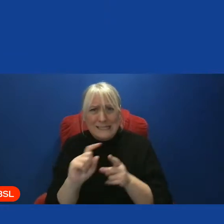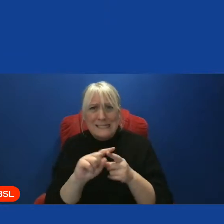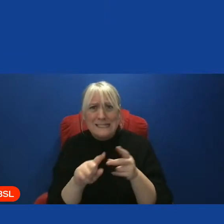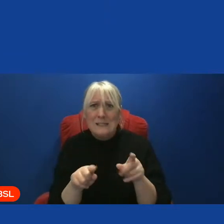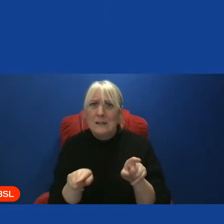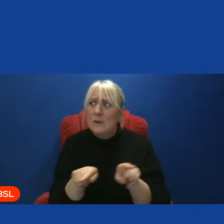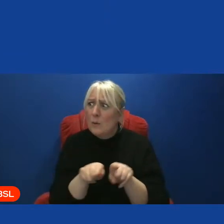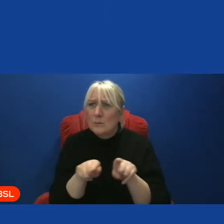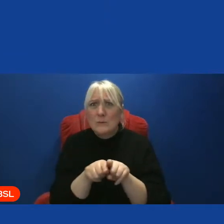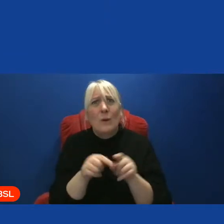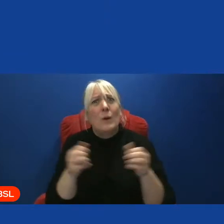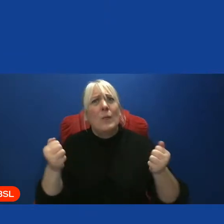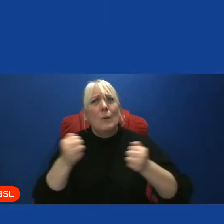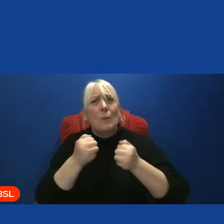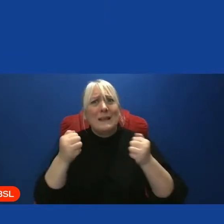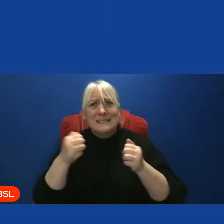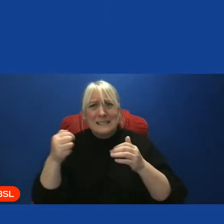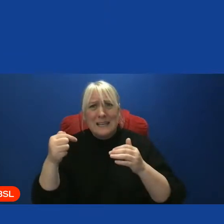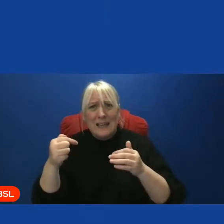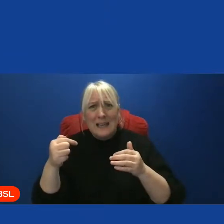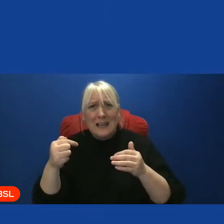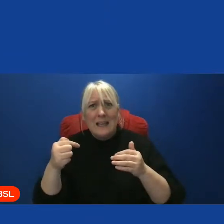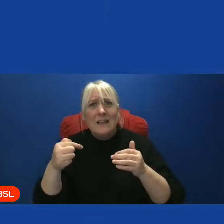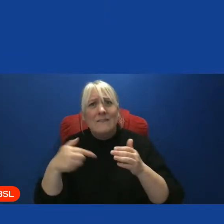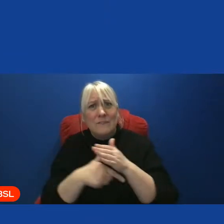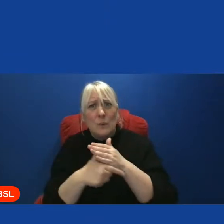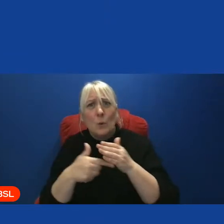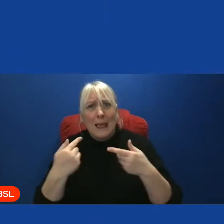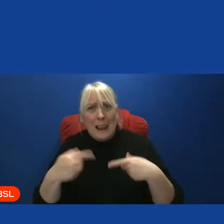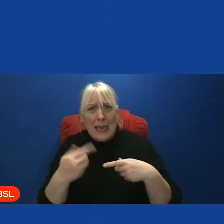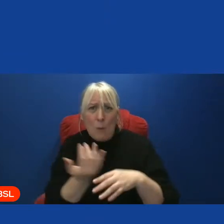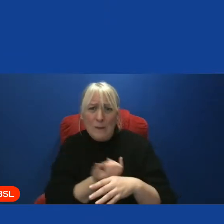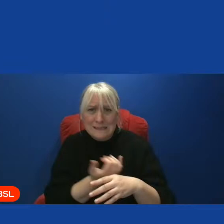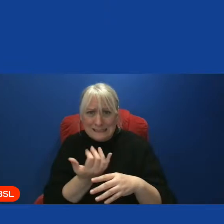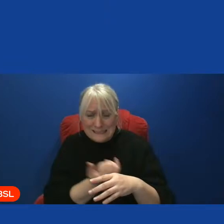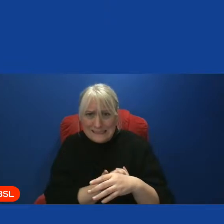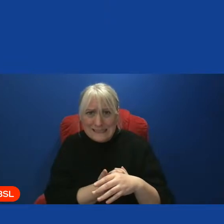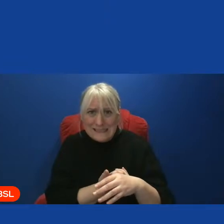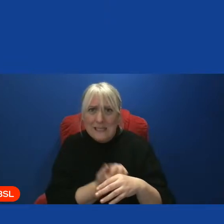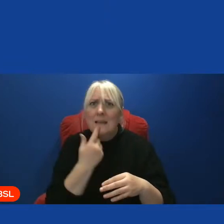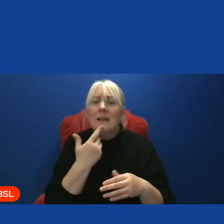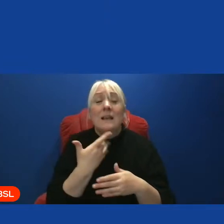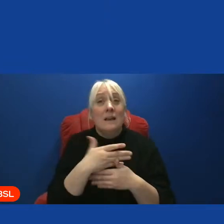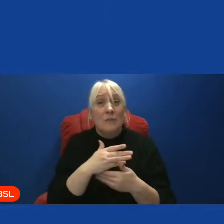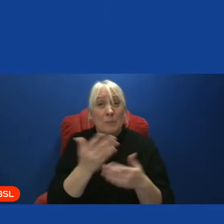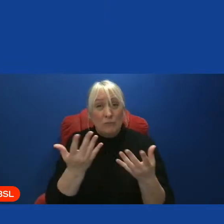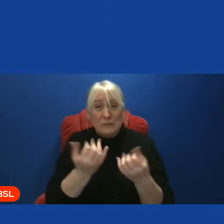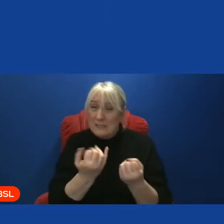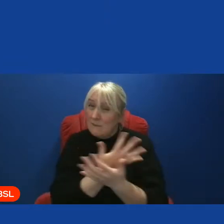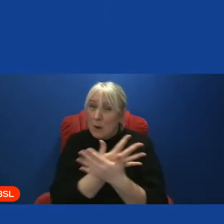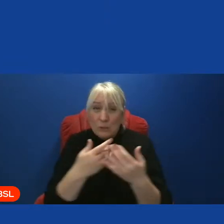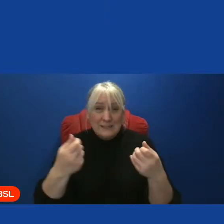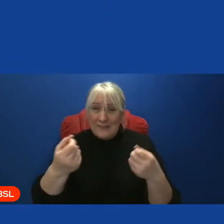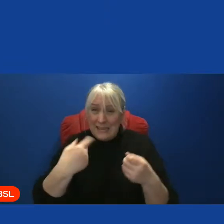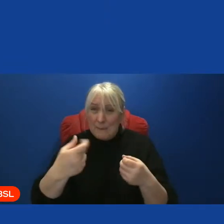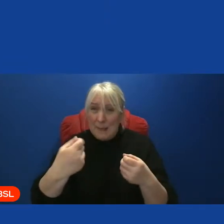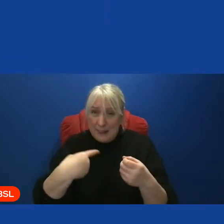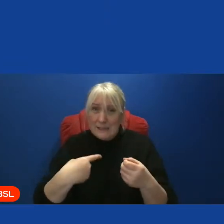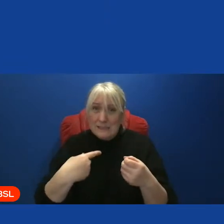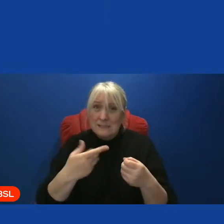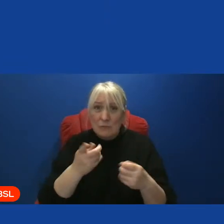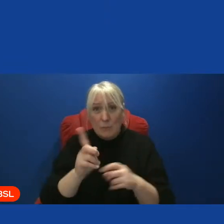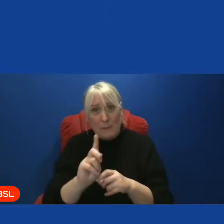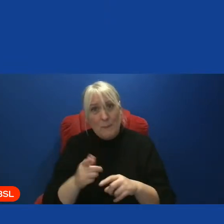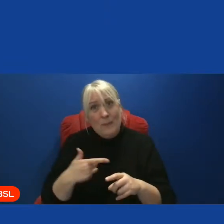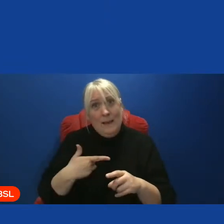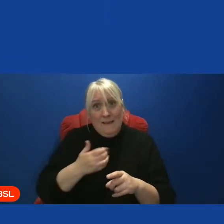my constituents. And I've received many emails from panicked constituents who, since the